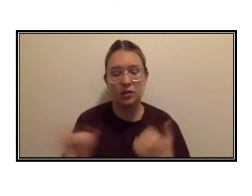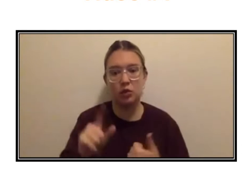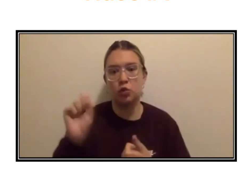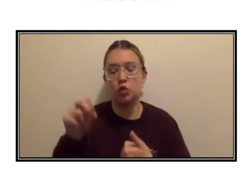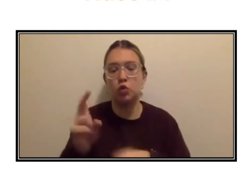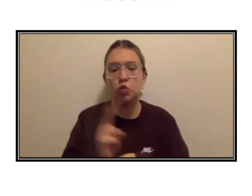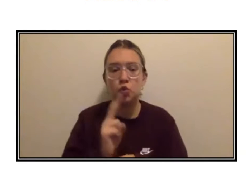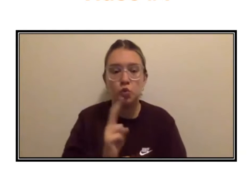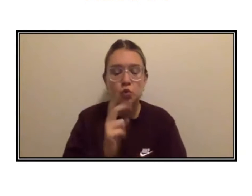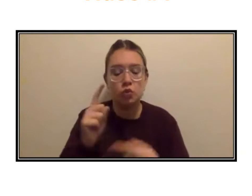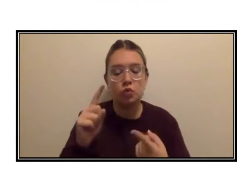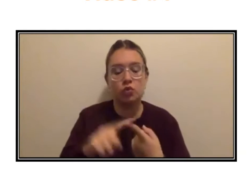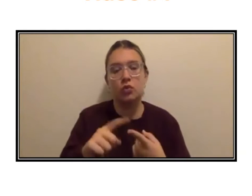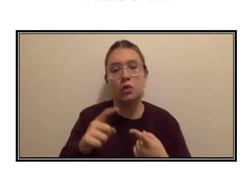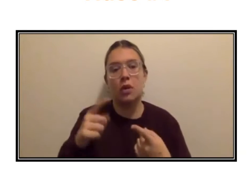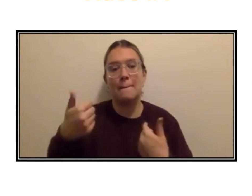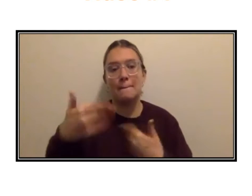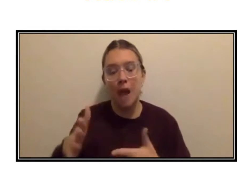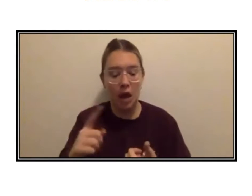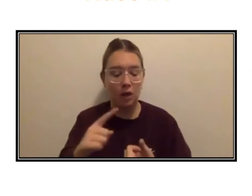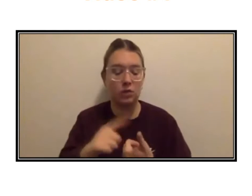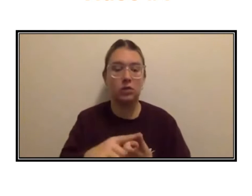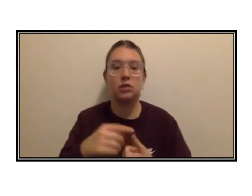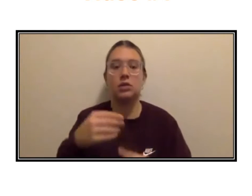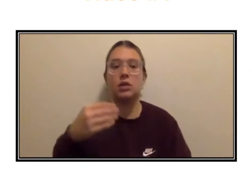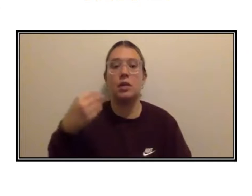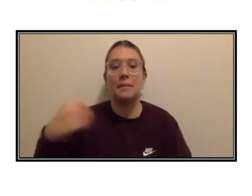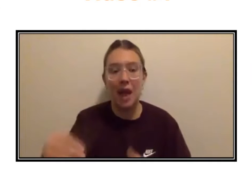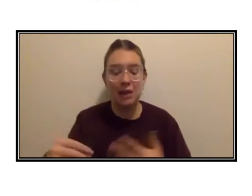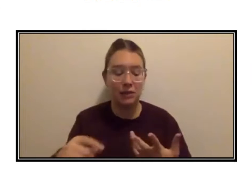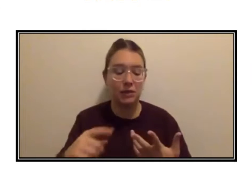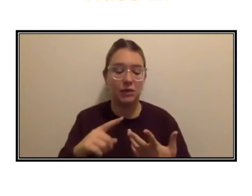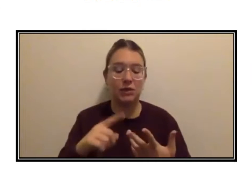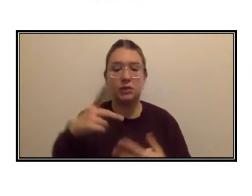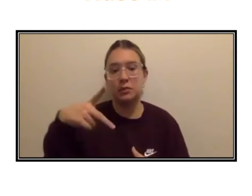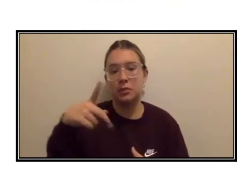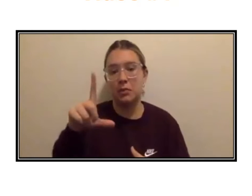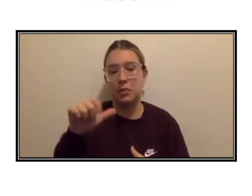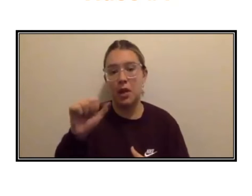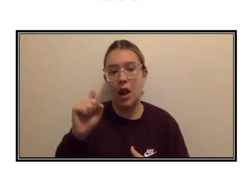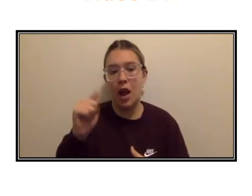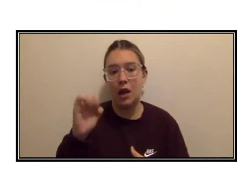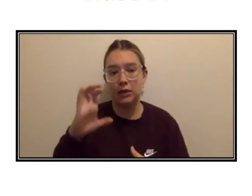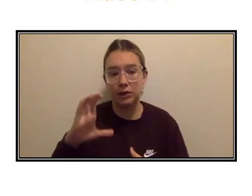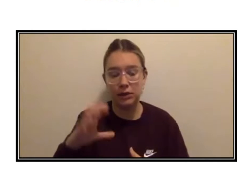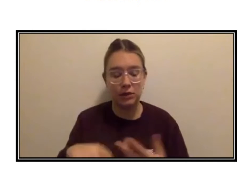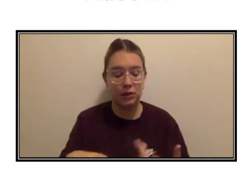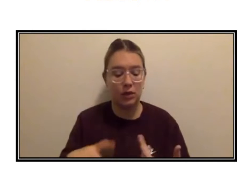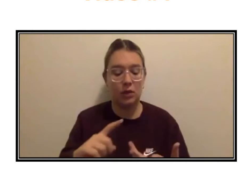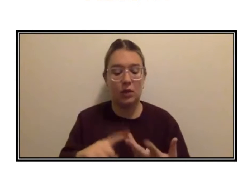thought, oh, great. There's a lot of things, a lot of parts in this.